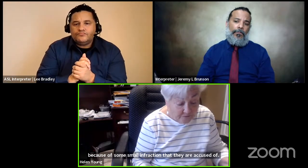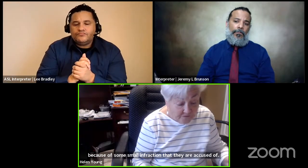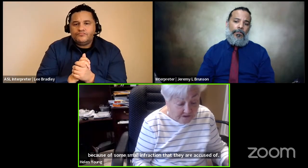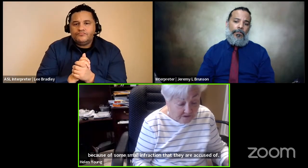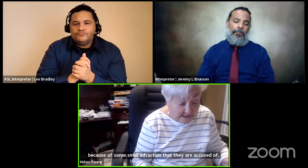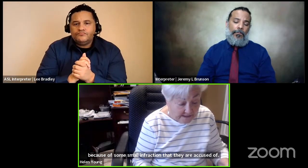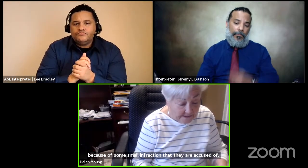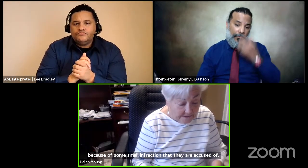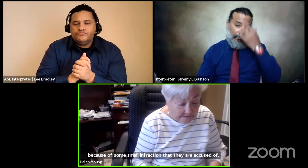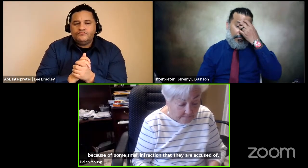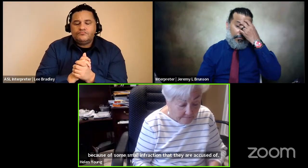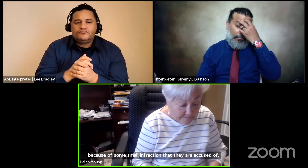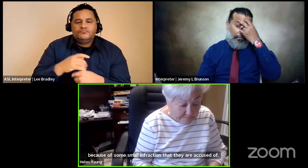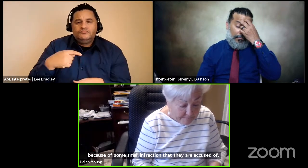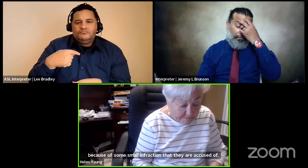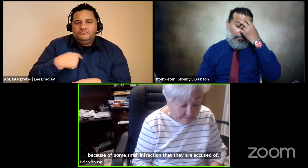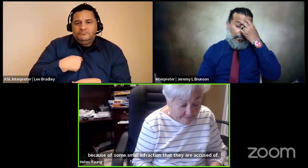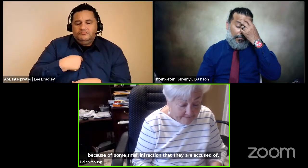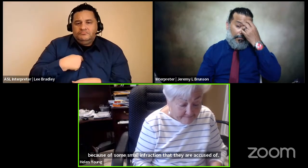I feel like